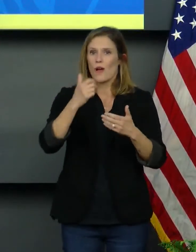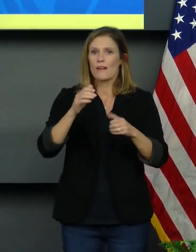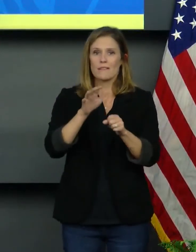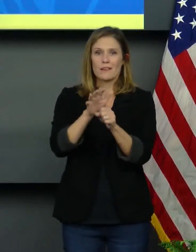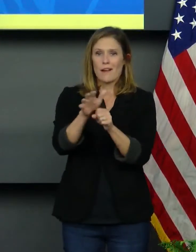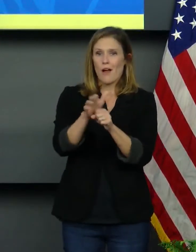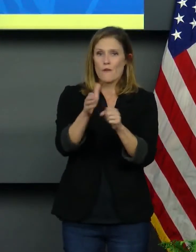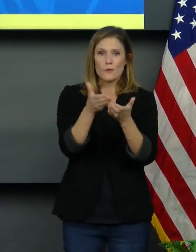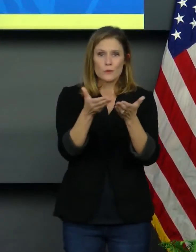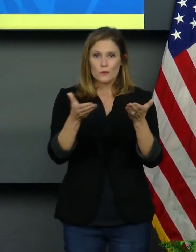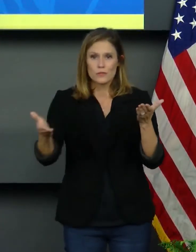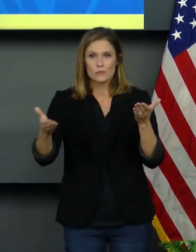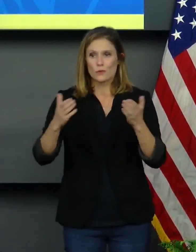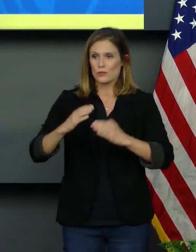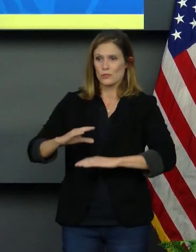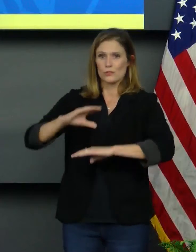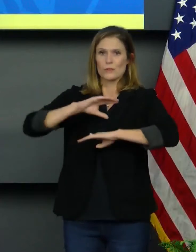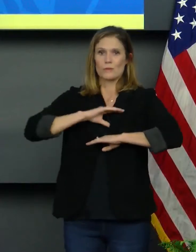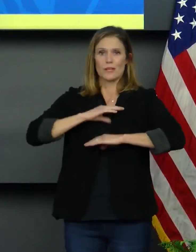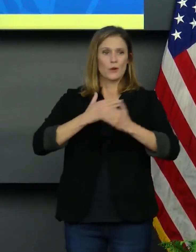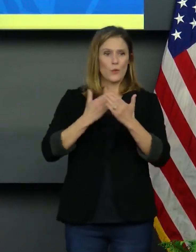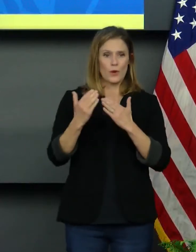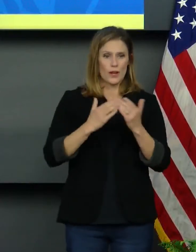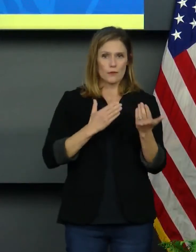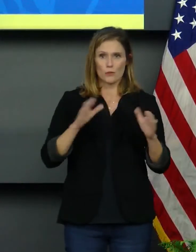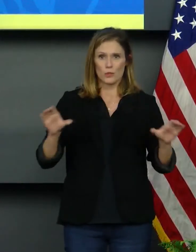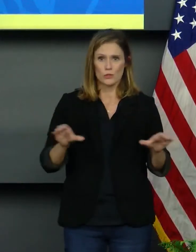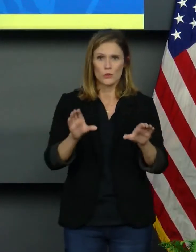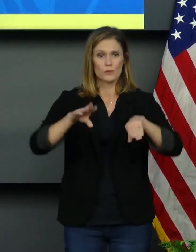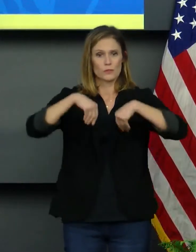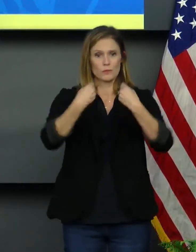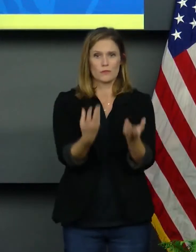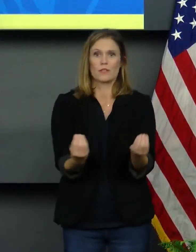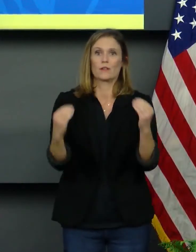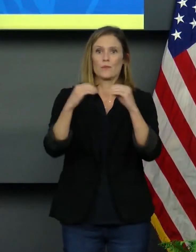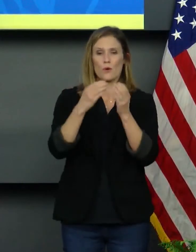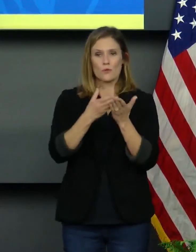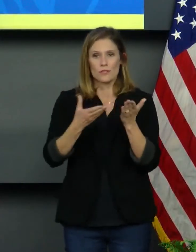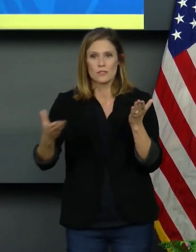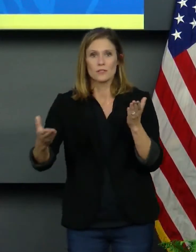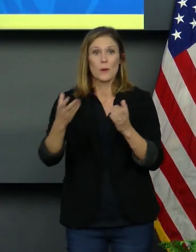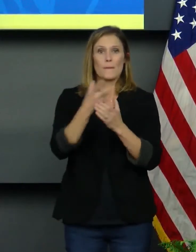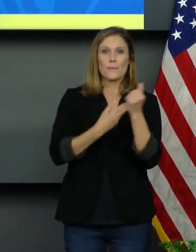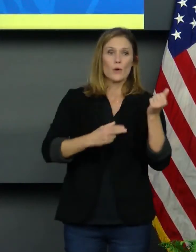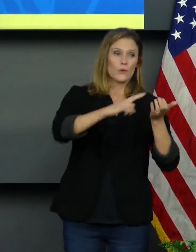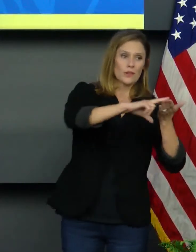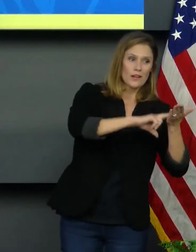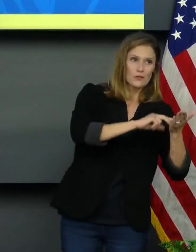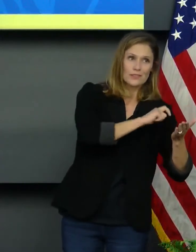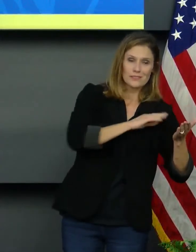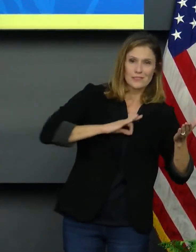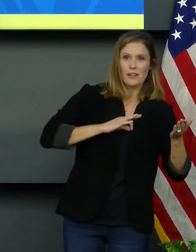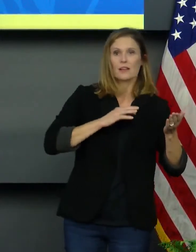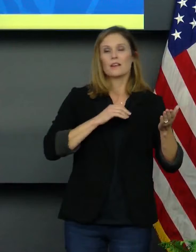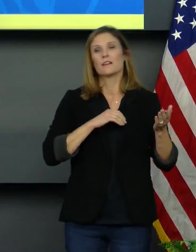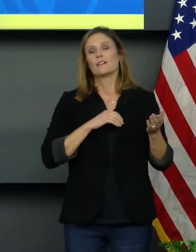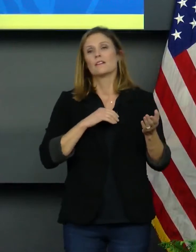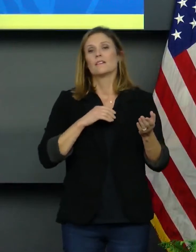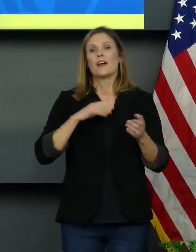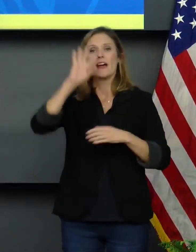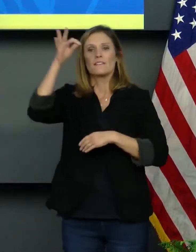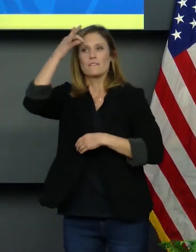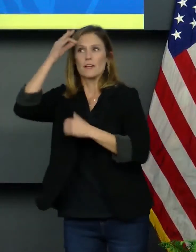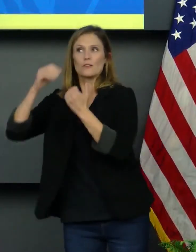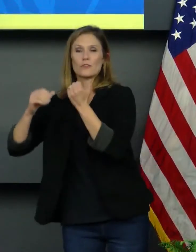to meet, and despite everything that we're doing to bring in additional resources, which is both contracted staff and